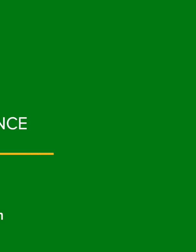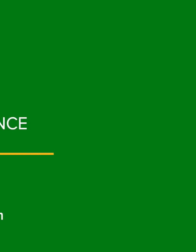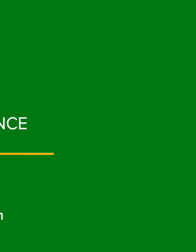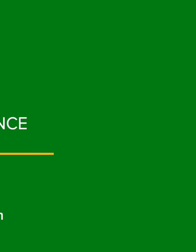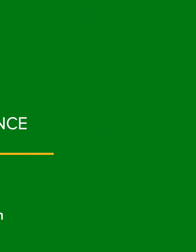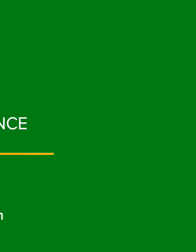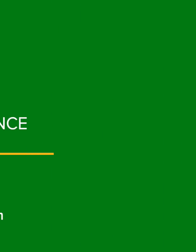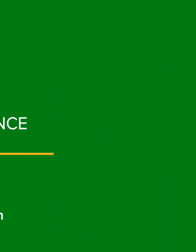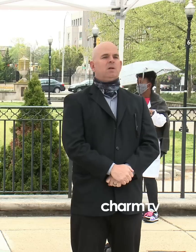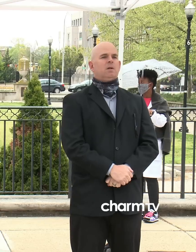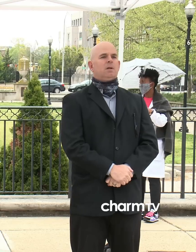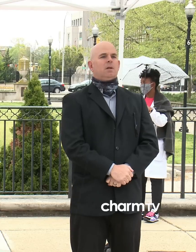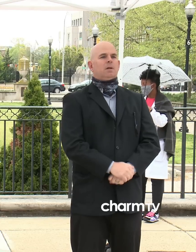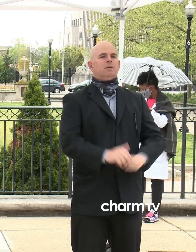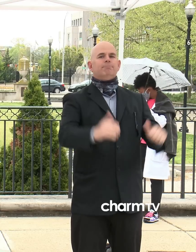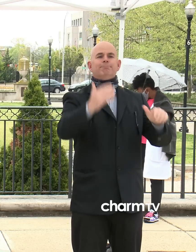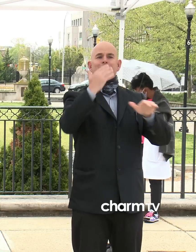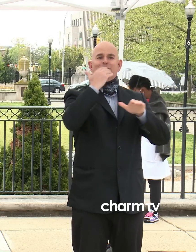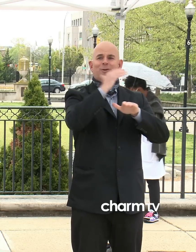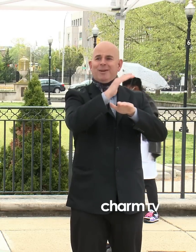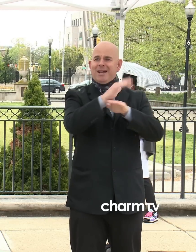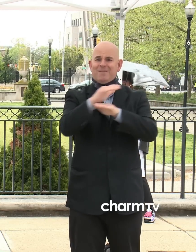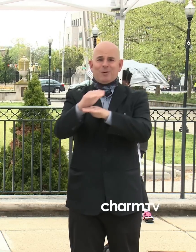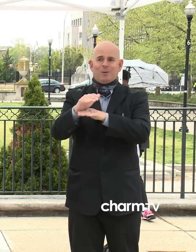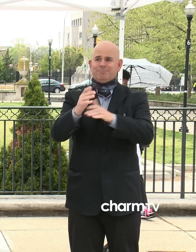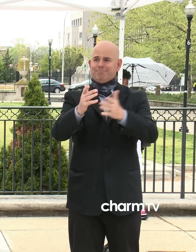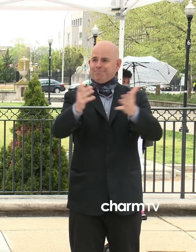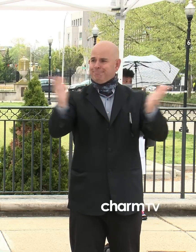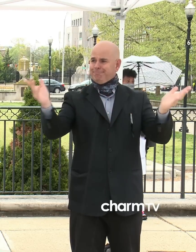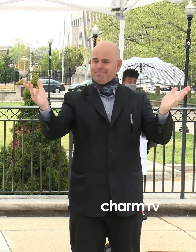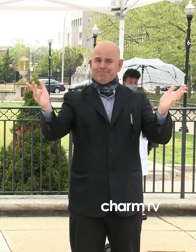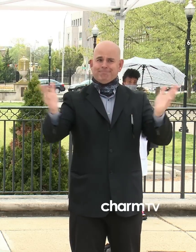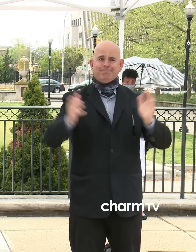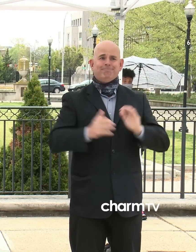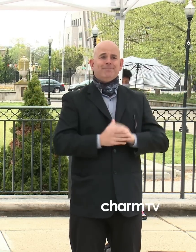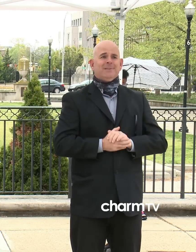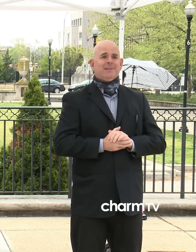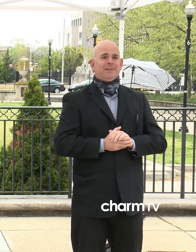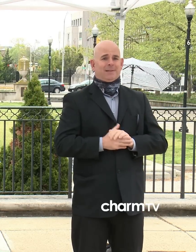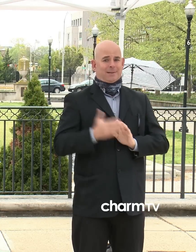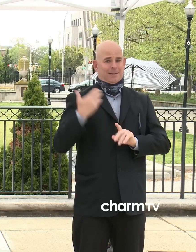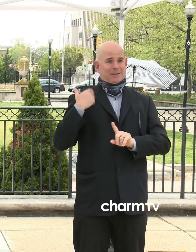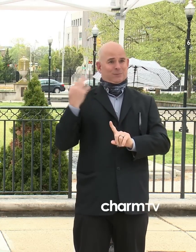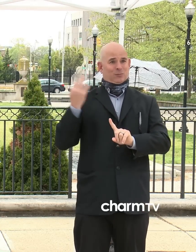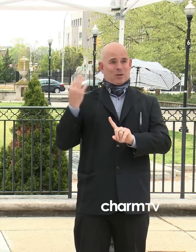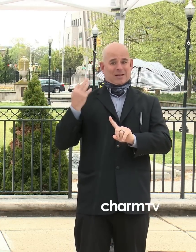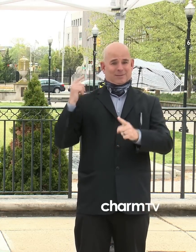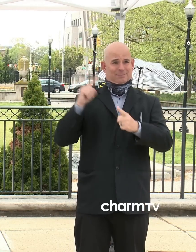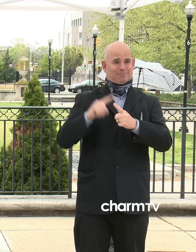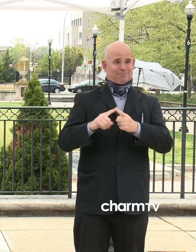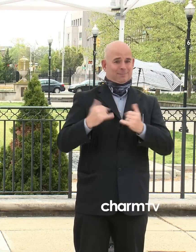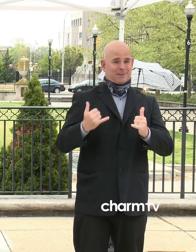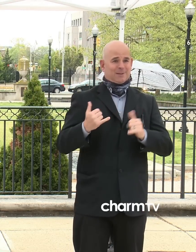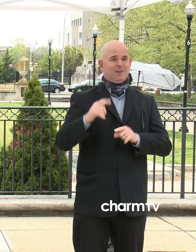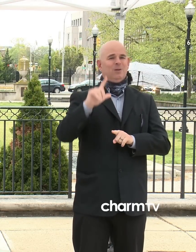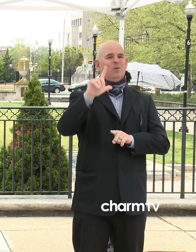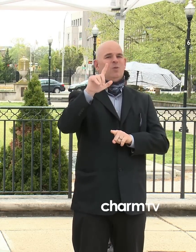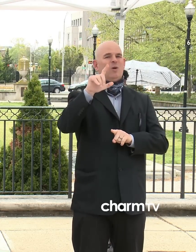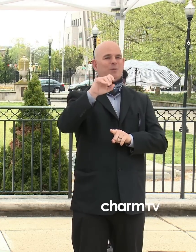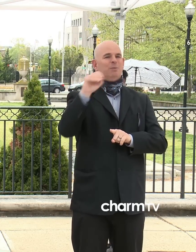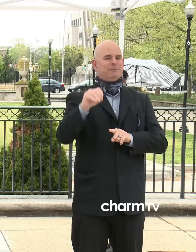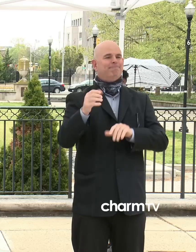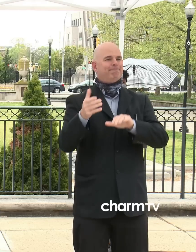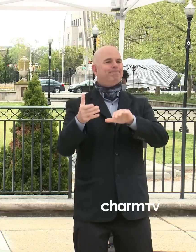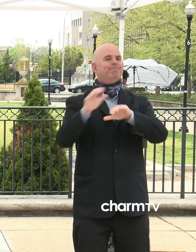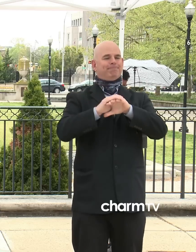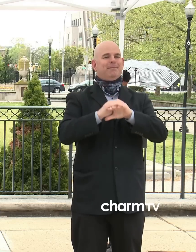afternoon. Since Friday, April the 17th, we have seen a 21% increase in confirmed COVID-19